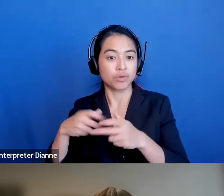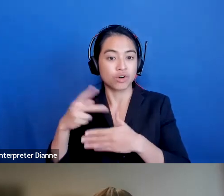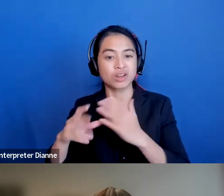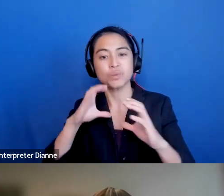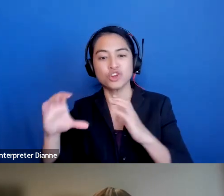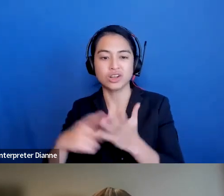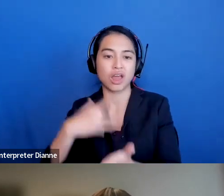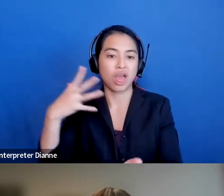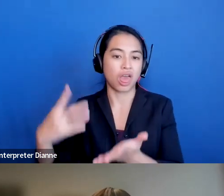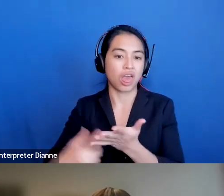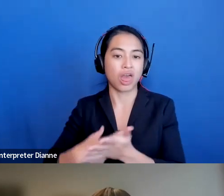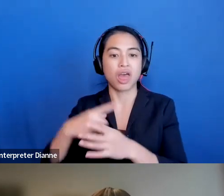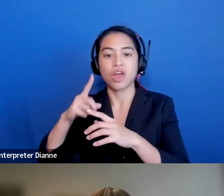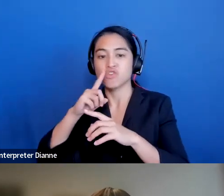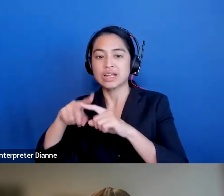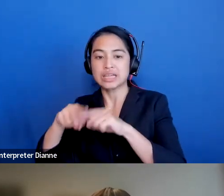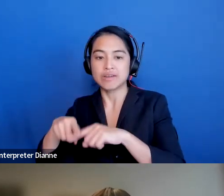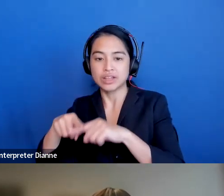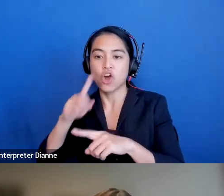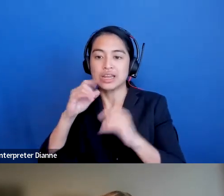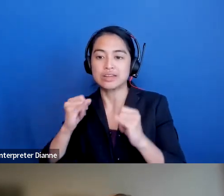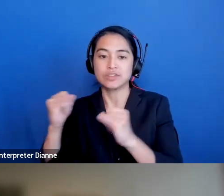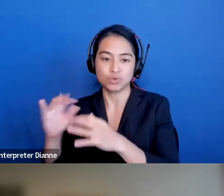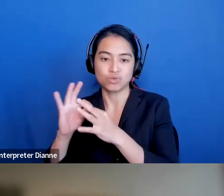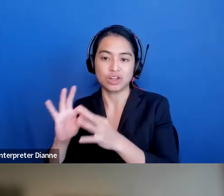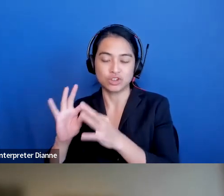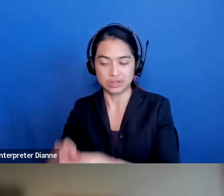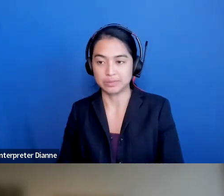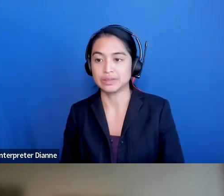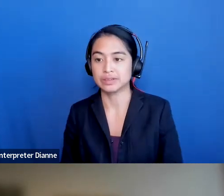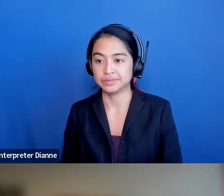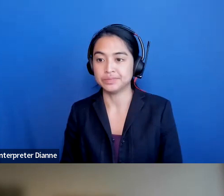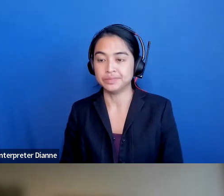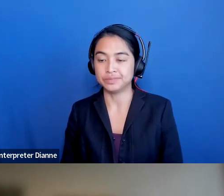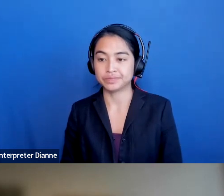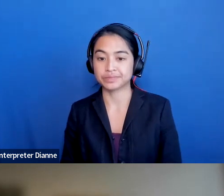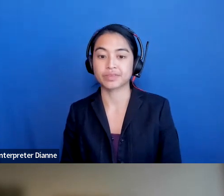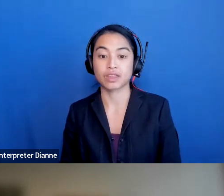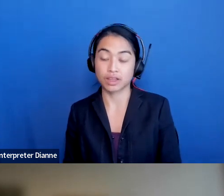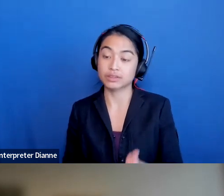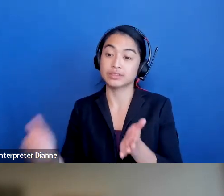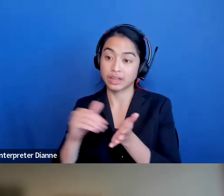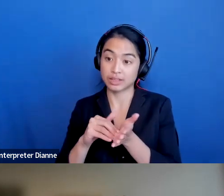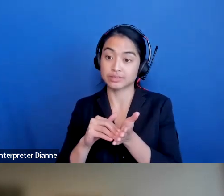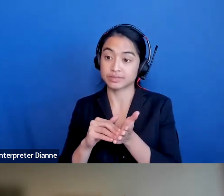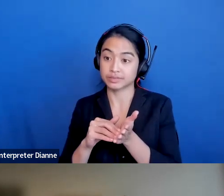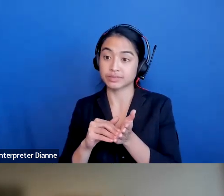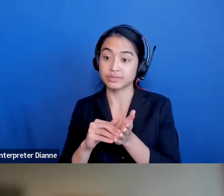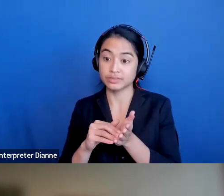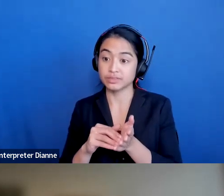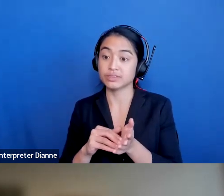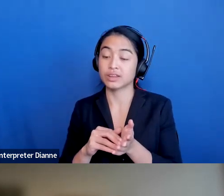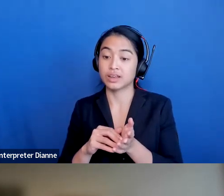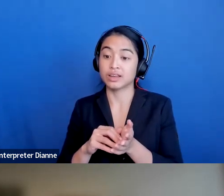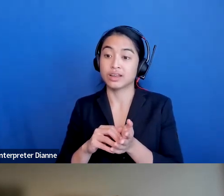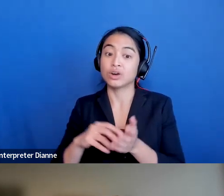relies heavily on individual relationships. So, you know, again, definitely work